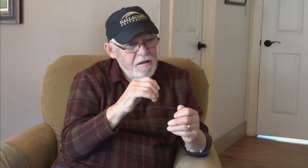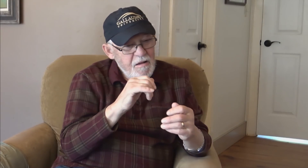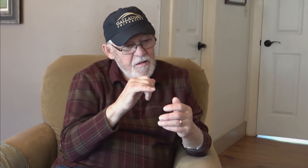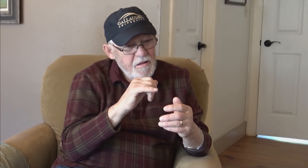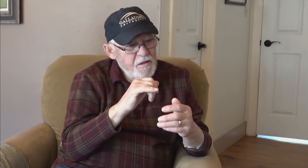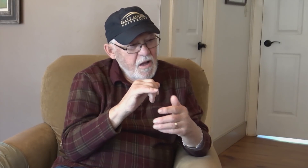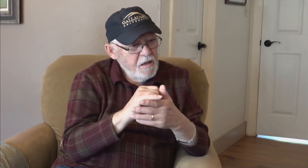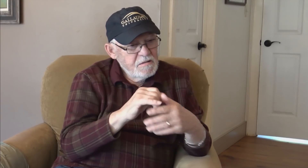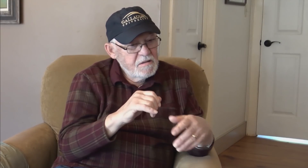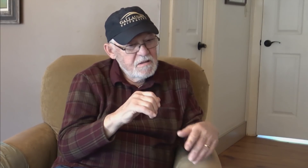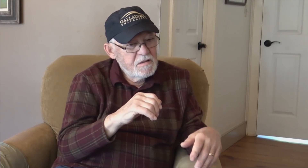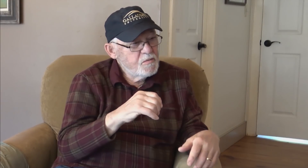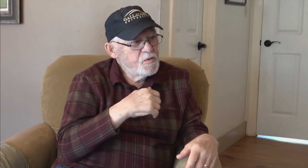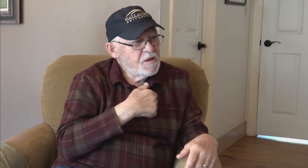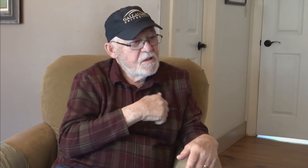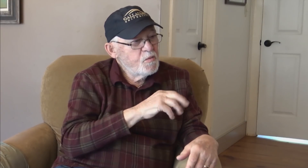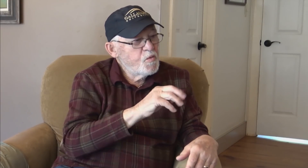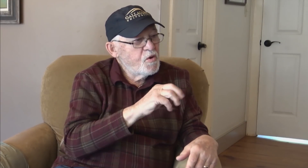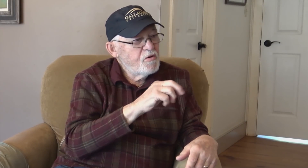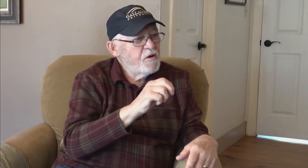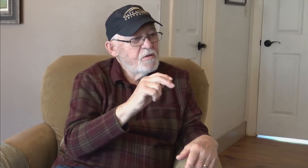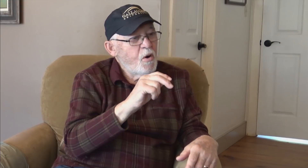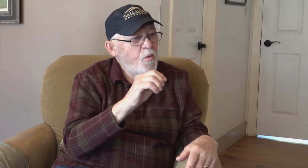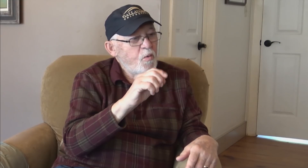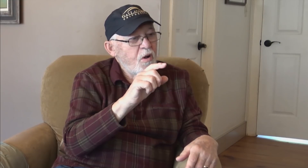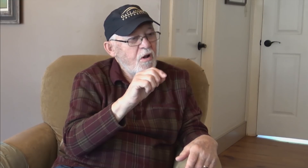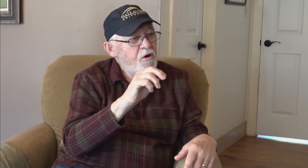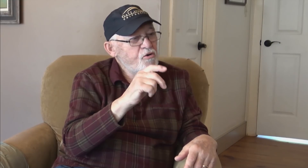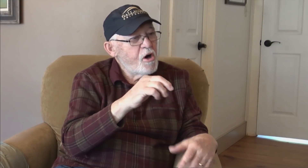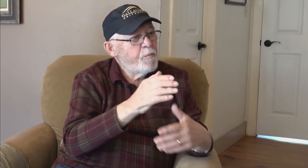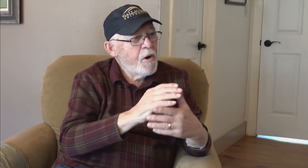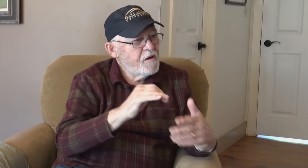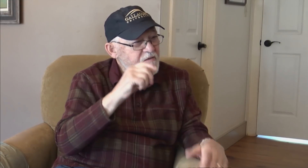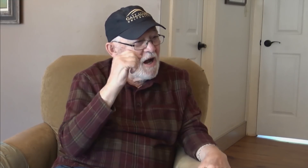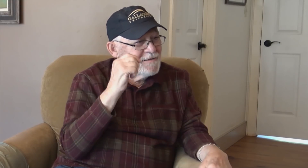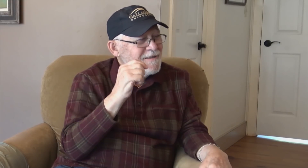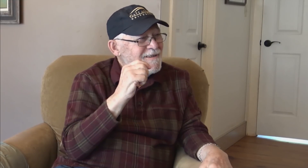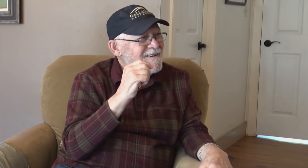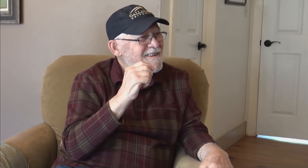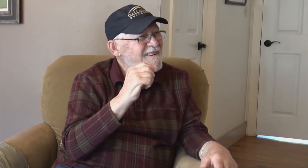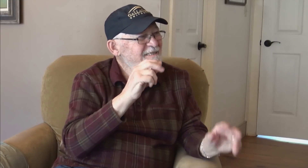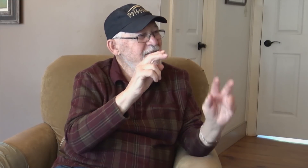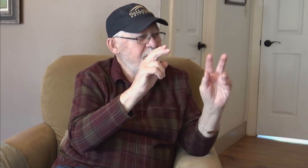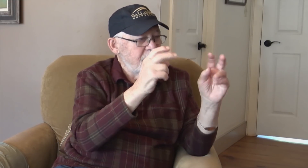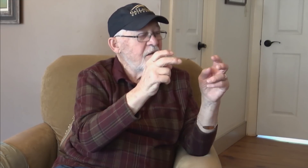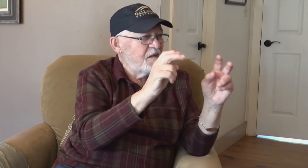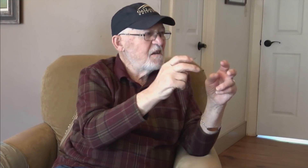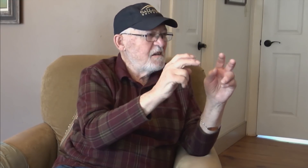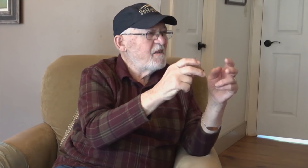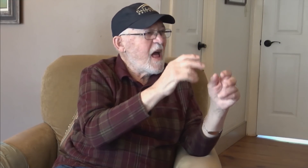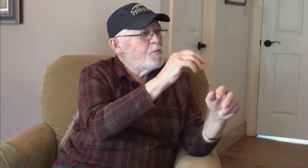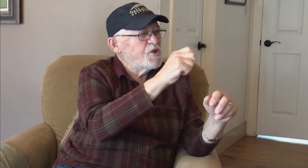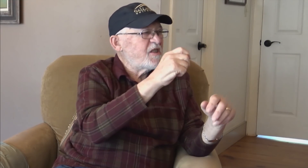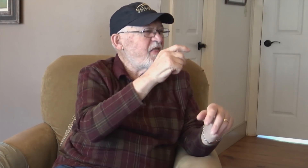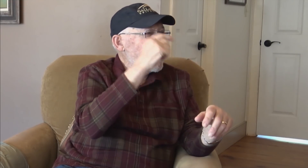And we were very surprised that we were no longer part of Gallaudet, so to